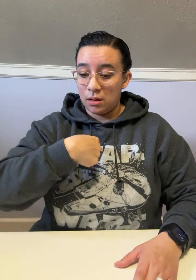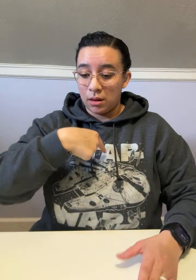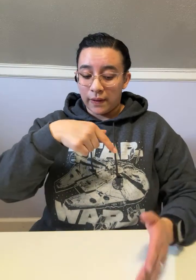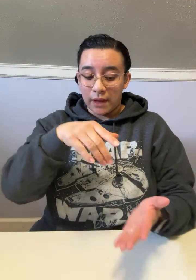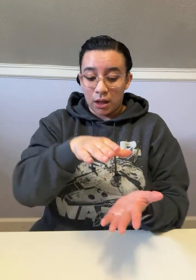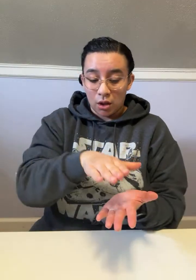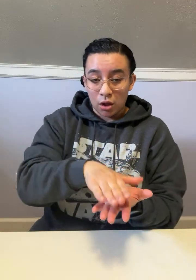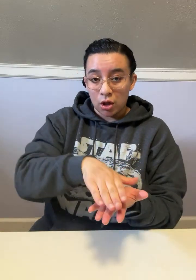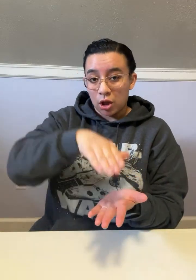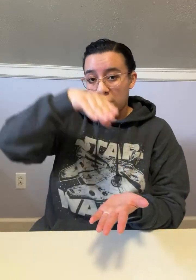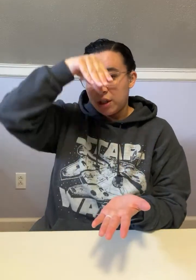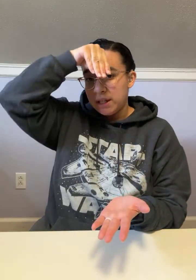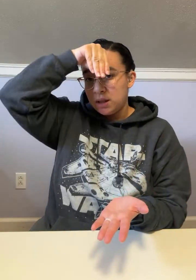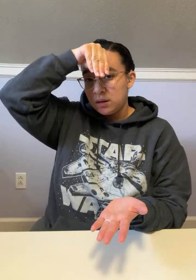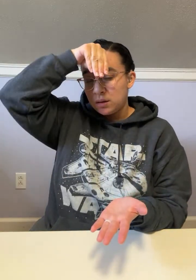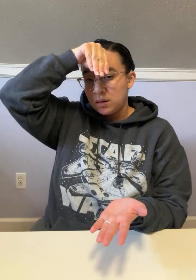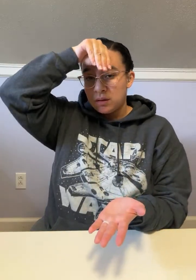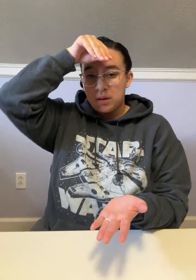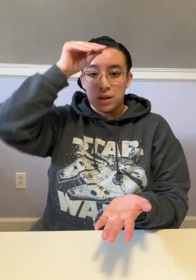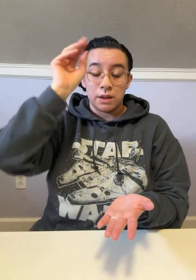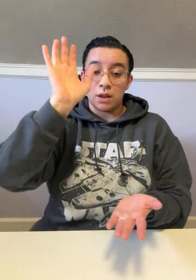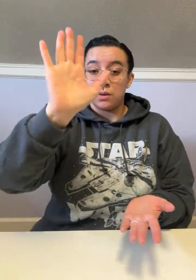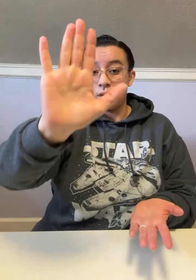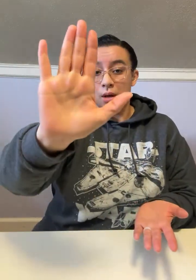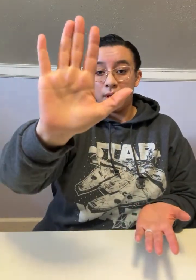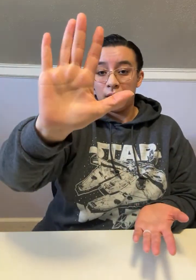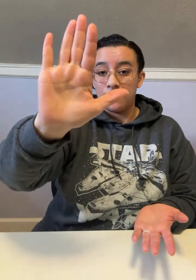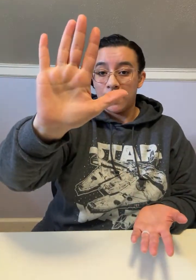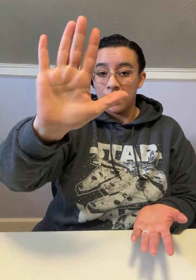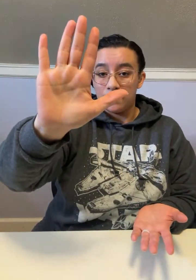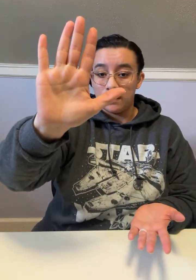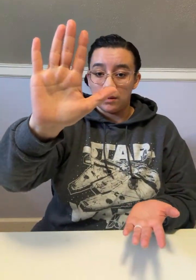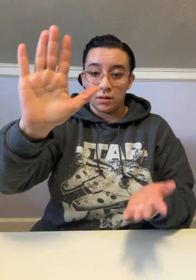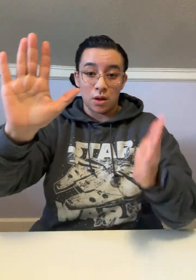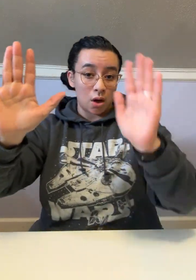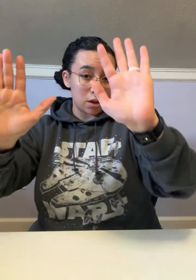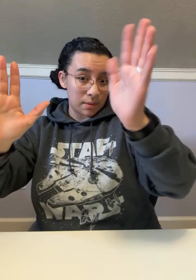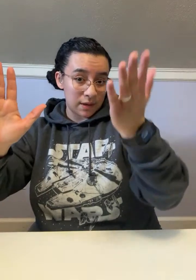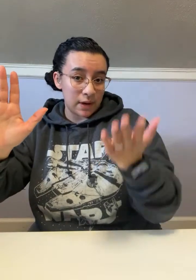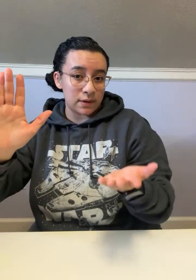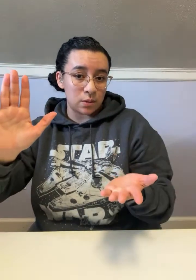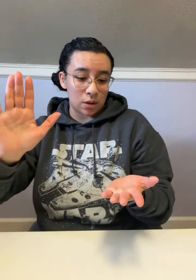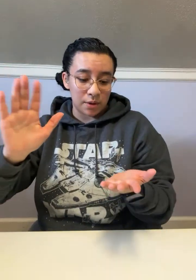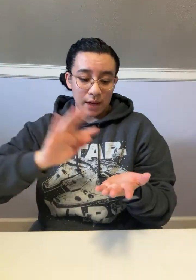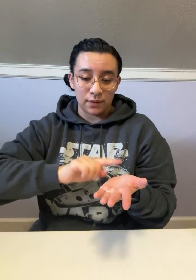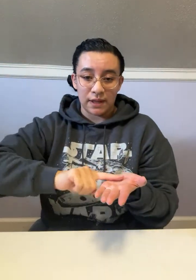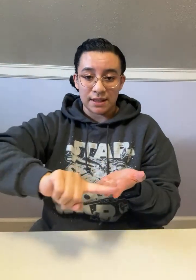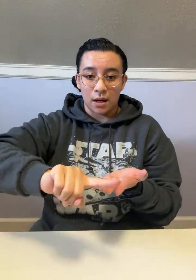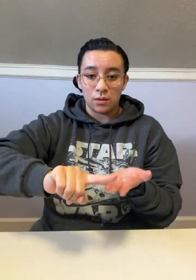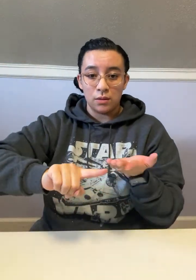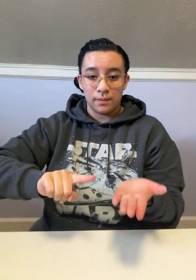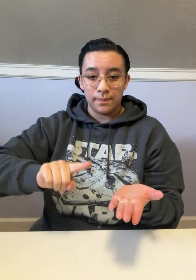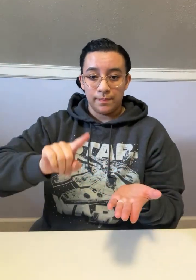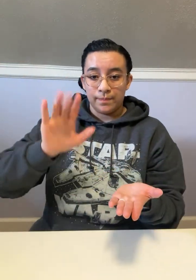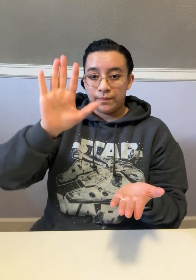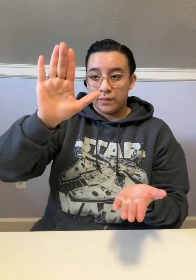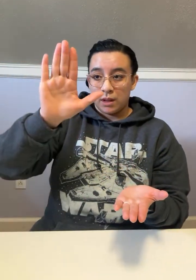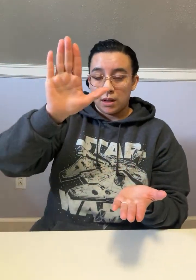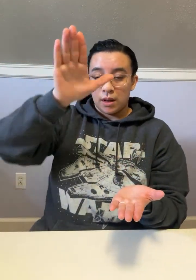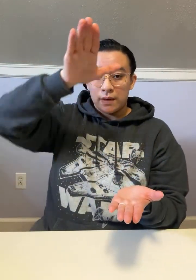and then learning. So dominant hand 5, non-dominant hand 5 as well, but you have it face out. And then so